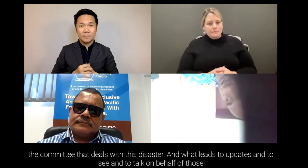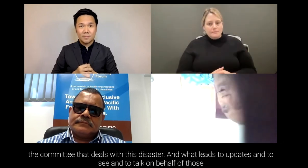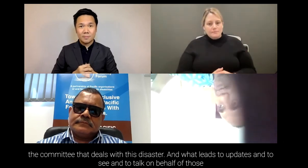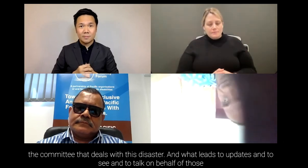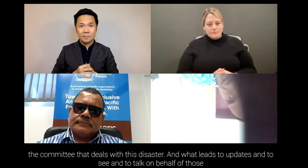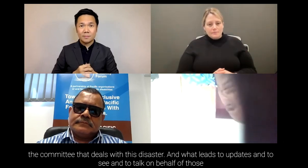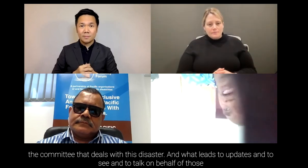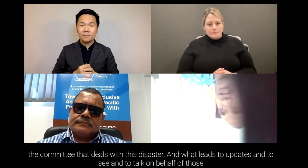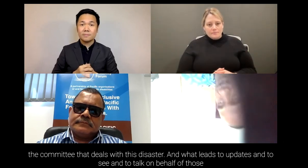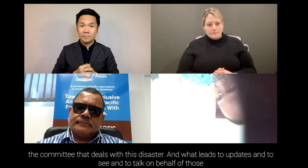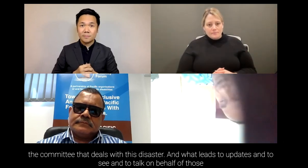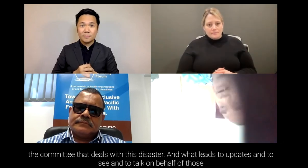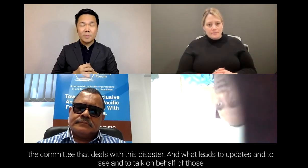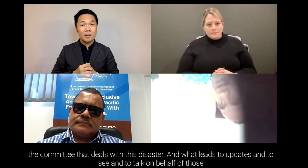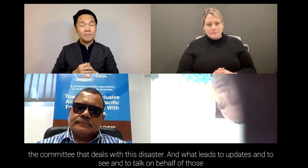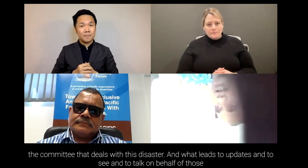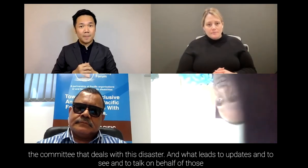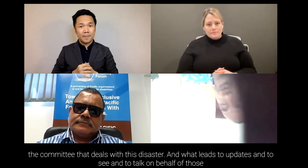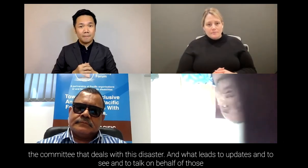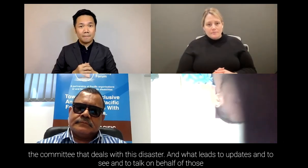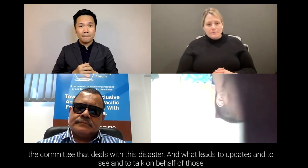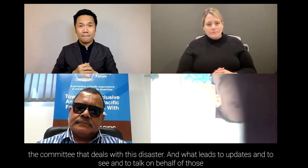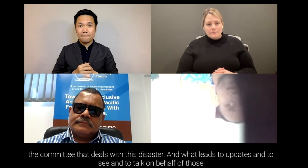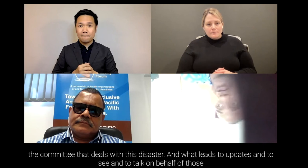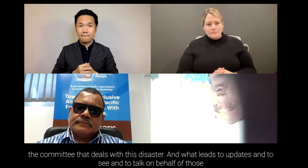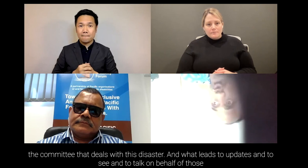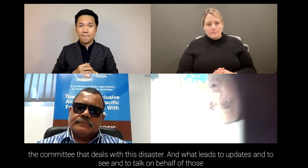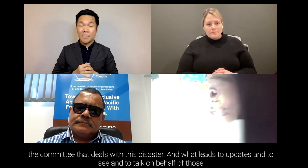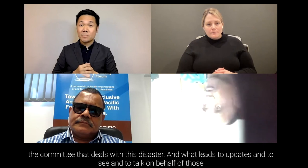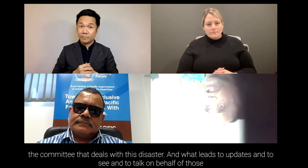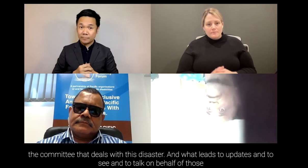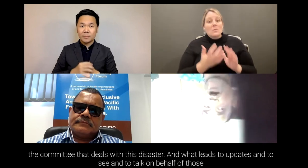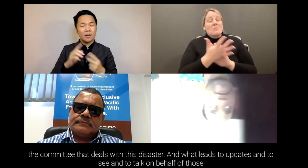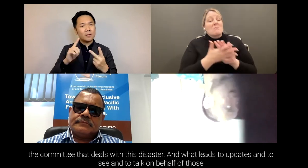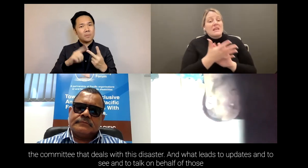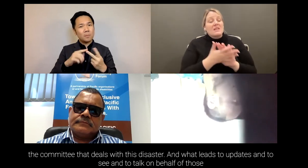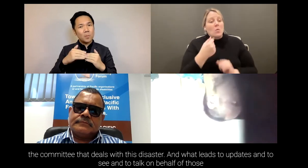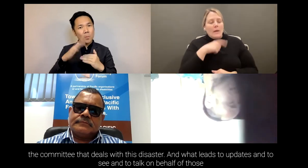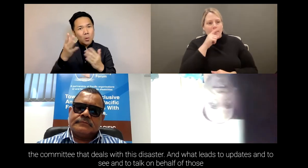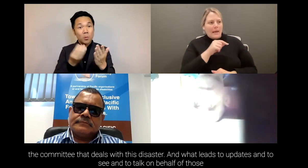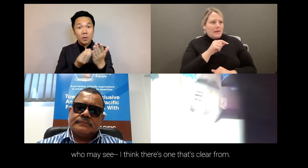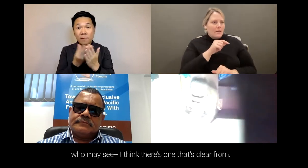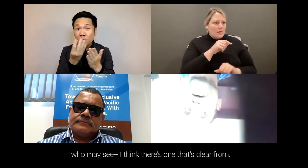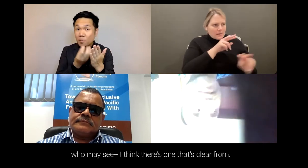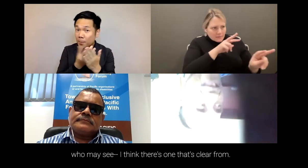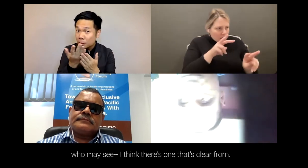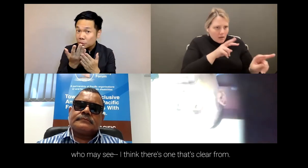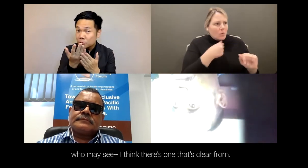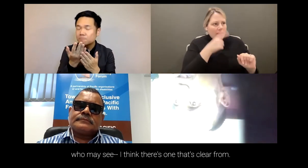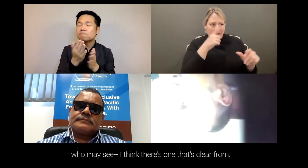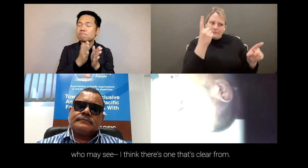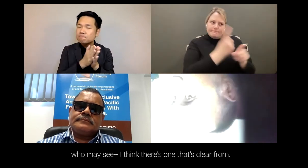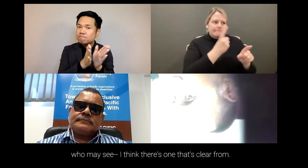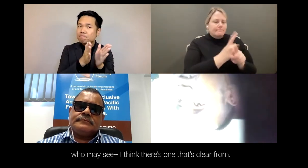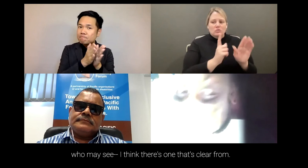needs to update and to see and to talk on behalf of the gaps that